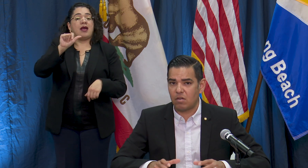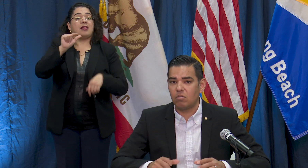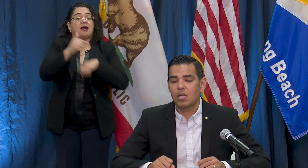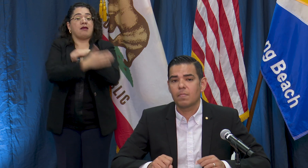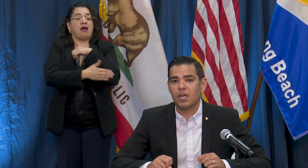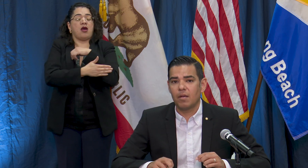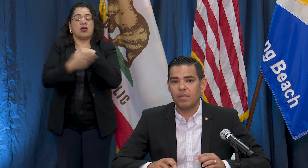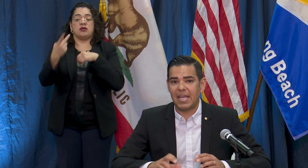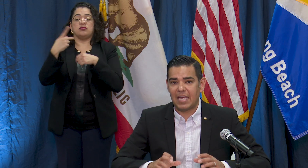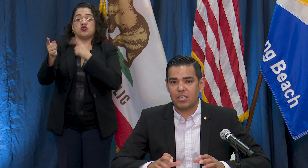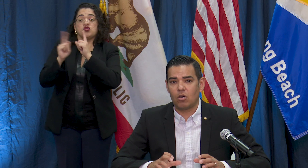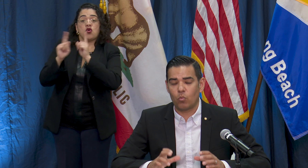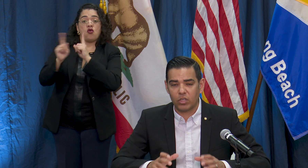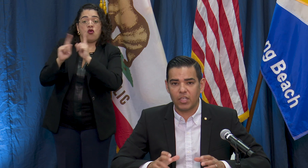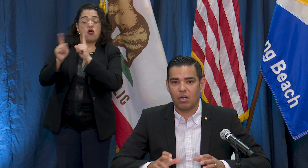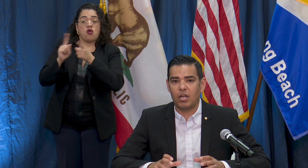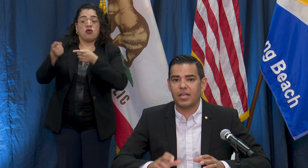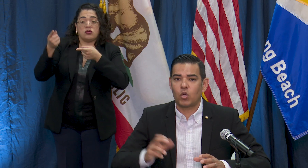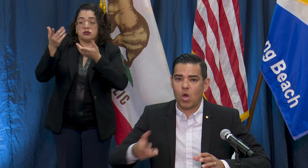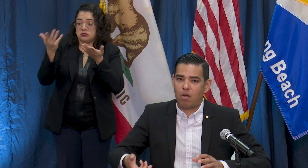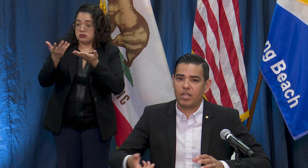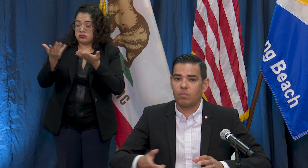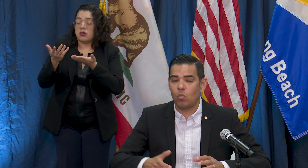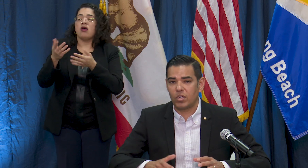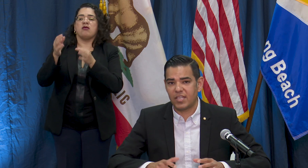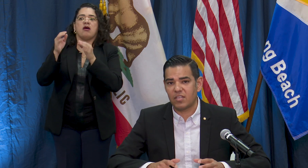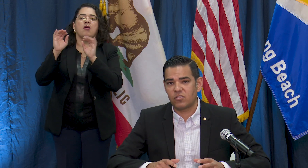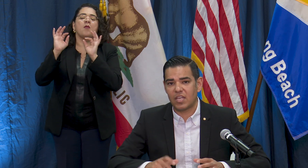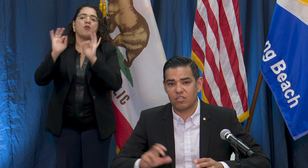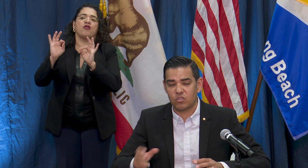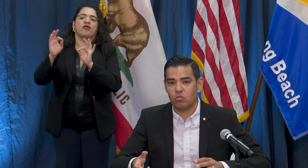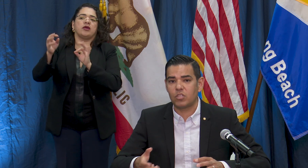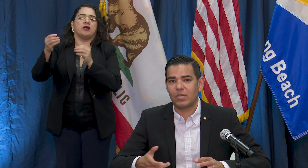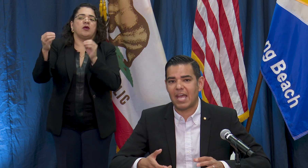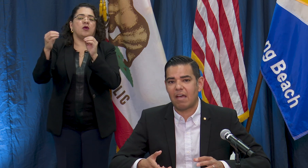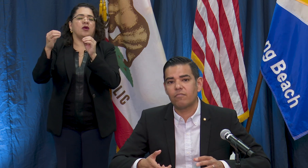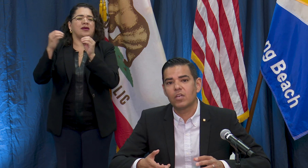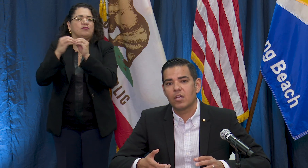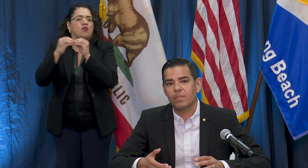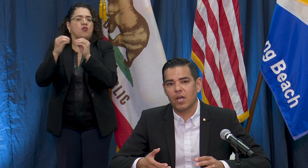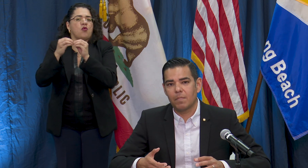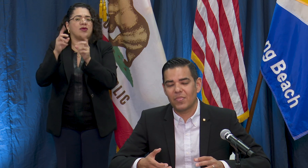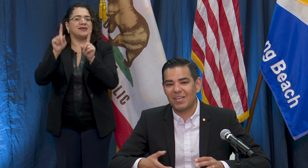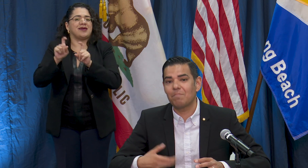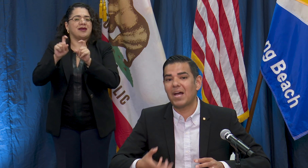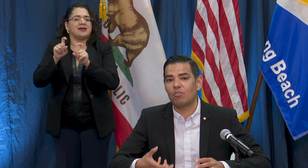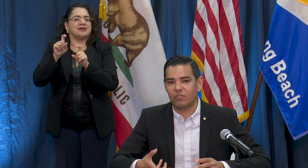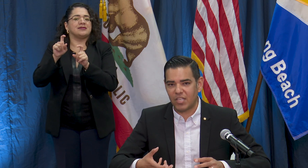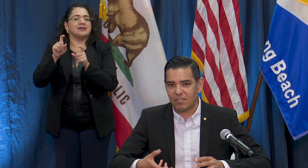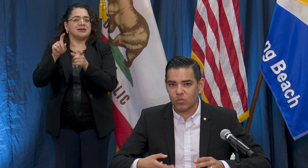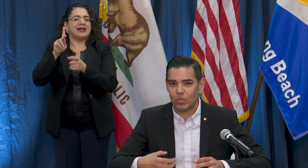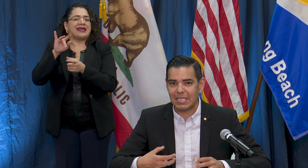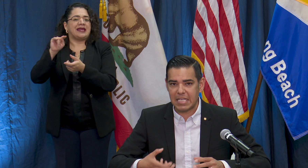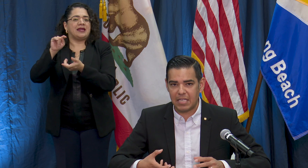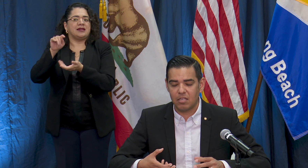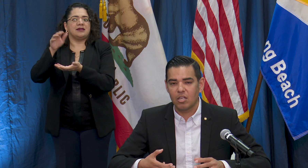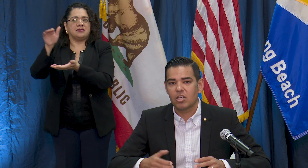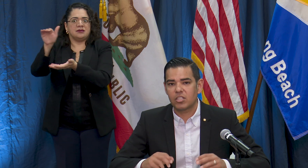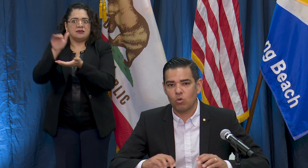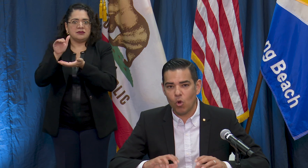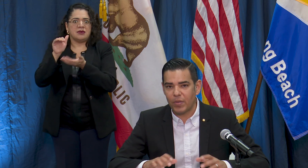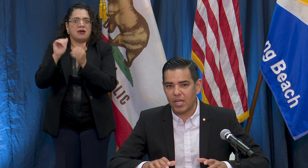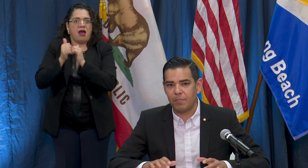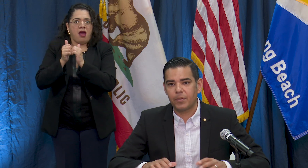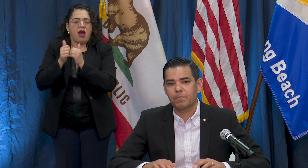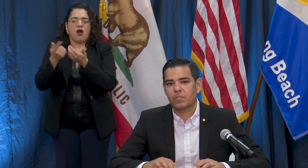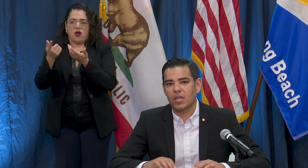right now and are working on acquiring more tests. And as soon as we have the amount of tests that we need